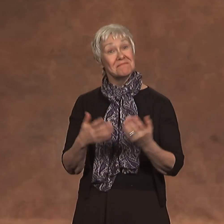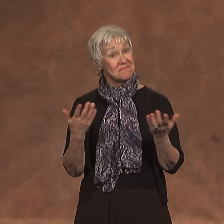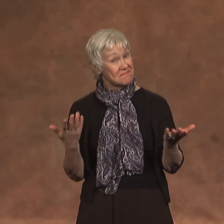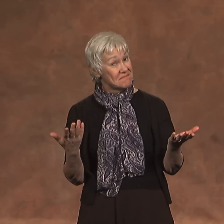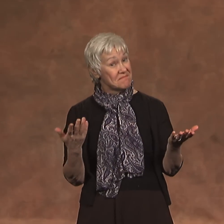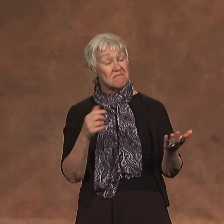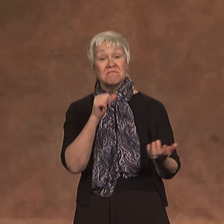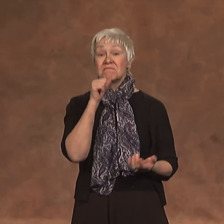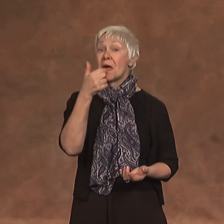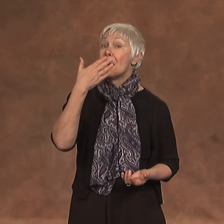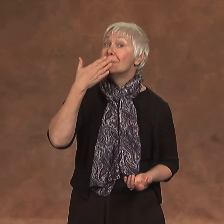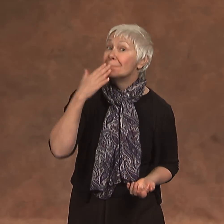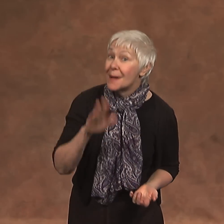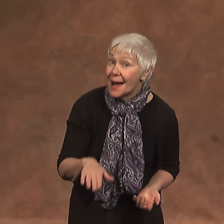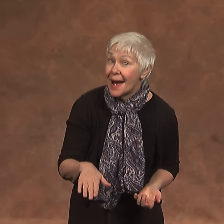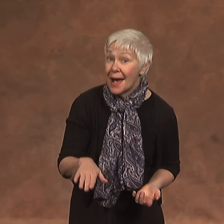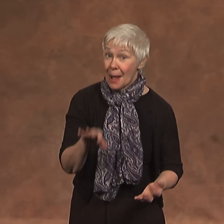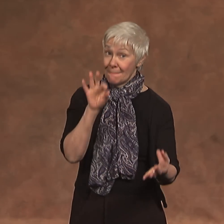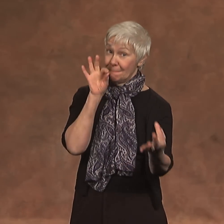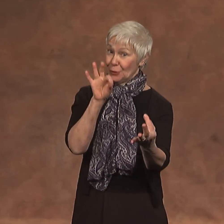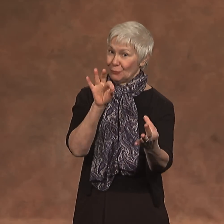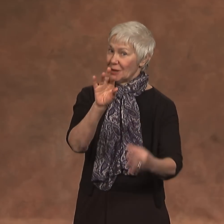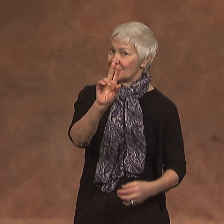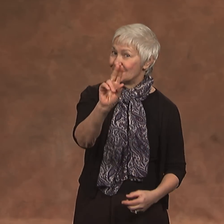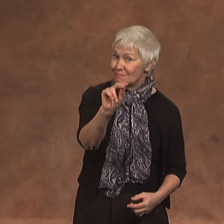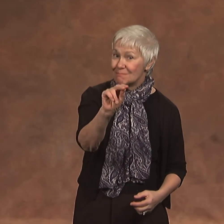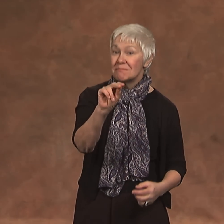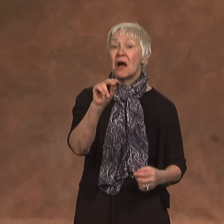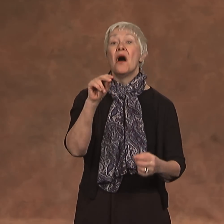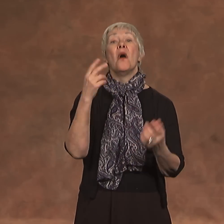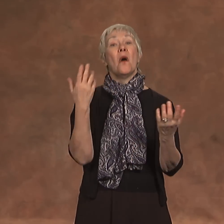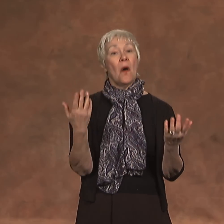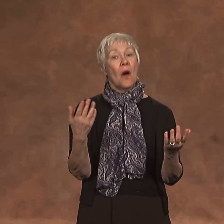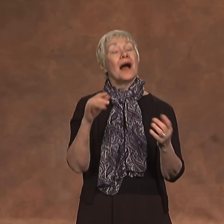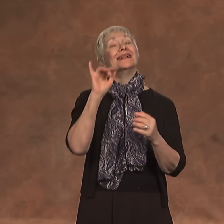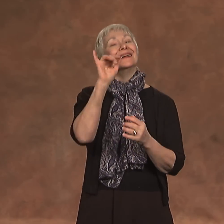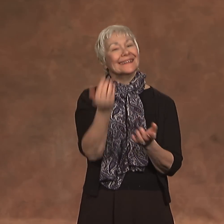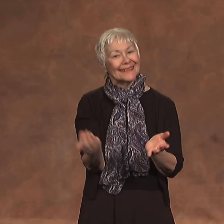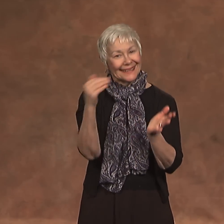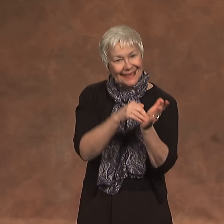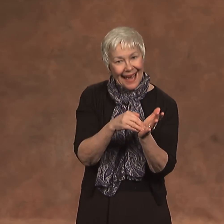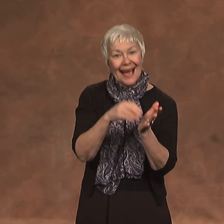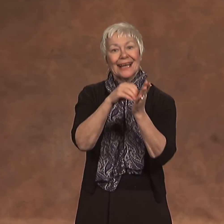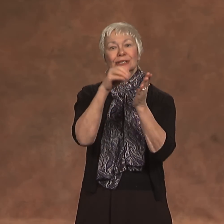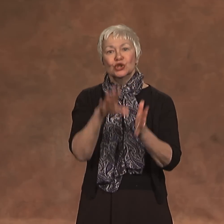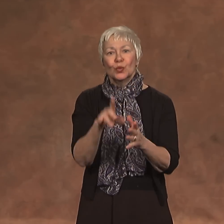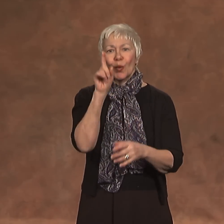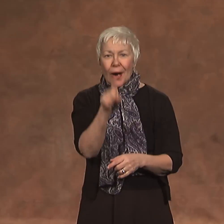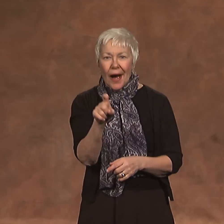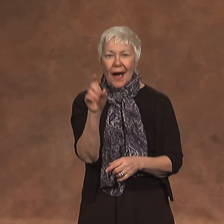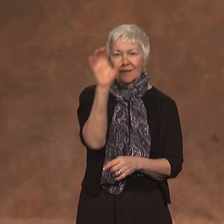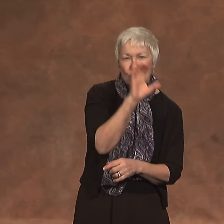And this photo is not bad. It could be better. This design still forces students to have to split their